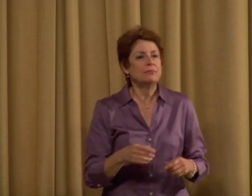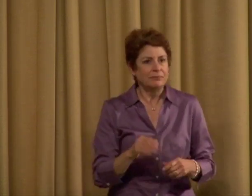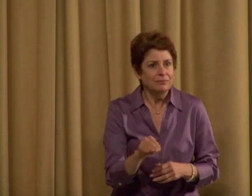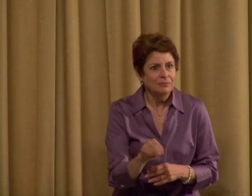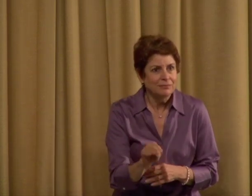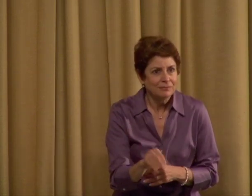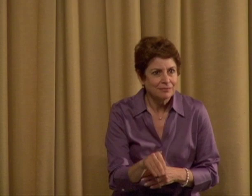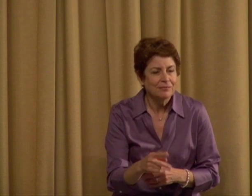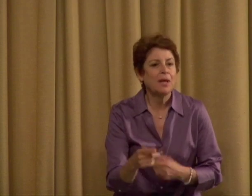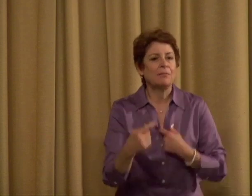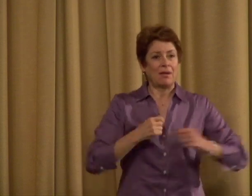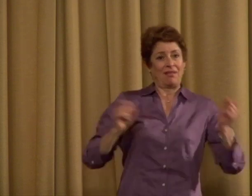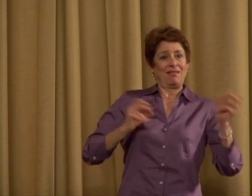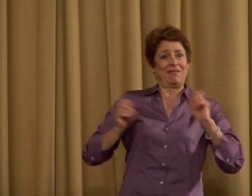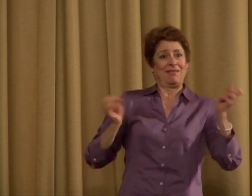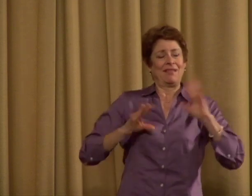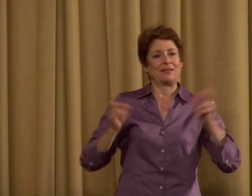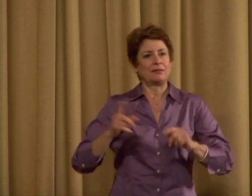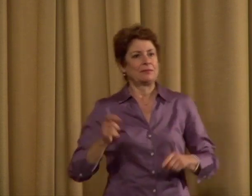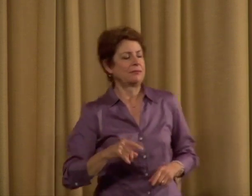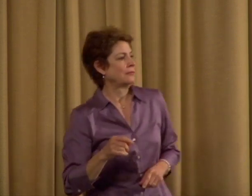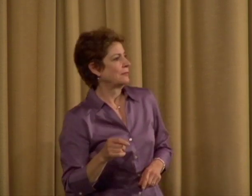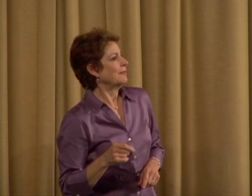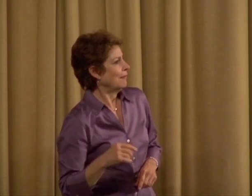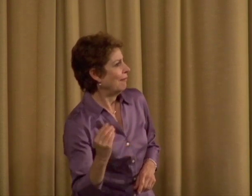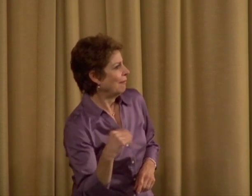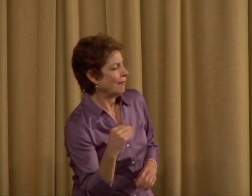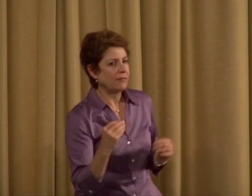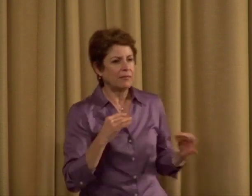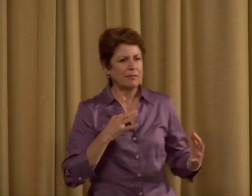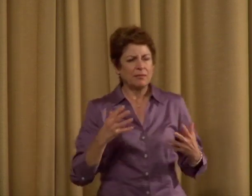yeah. It's like Muppets can do that, and acting like that, mimicking that.